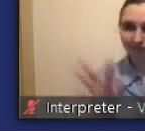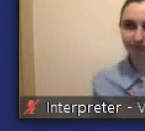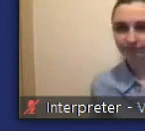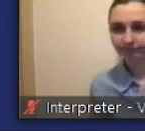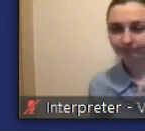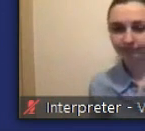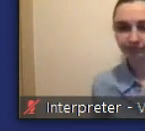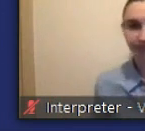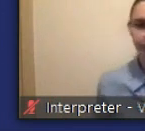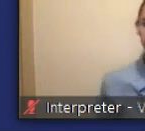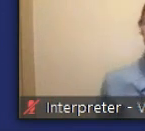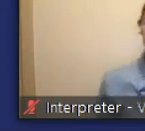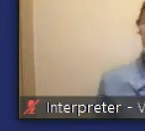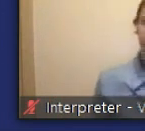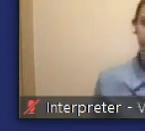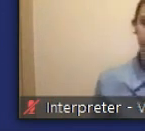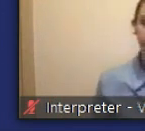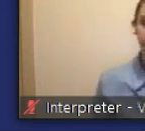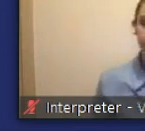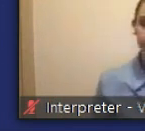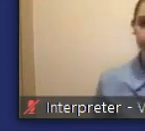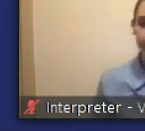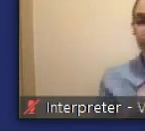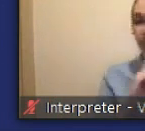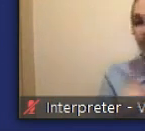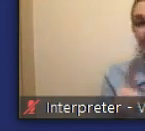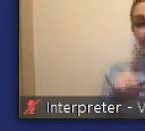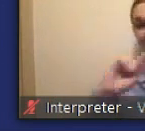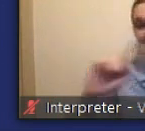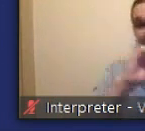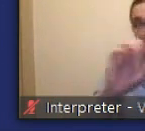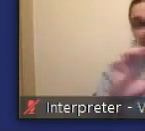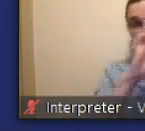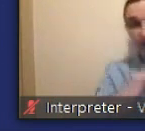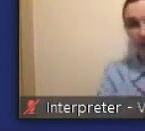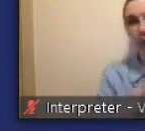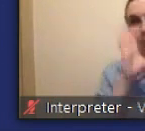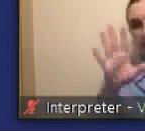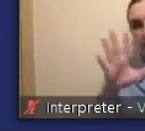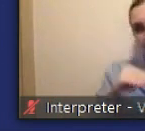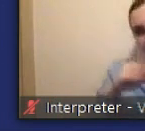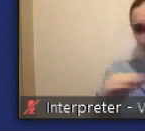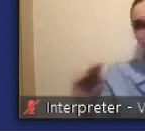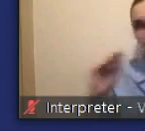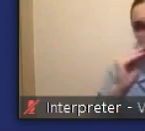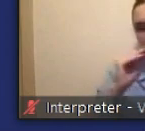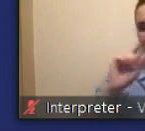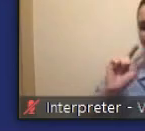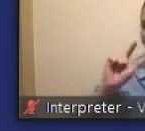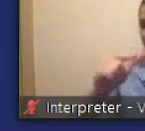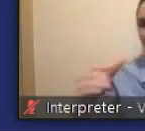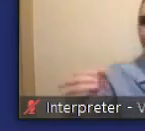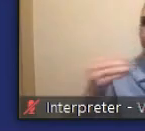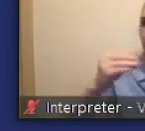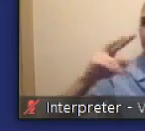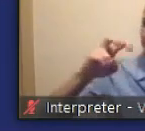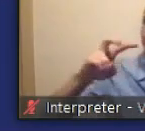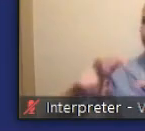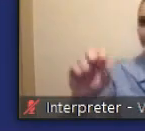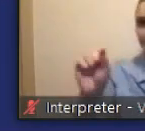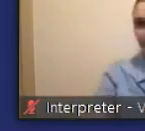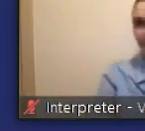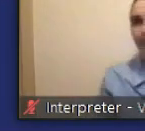characteristics associated with the Omicron variant truly are as we get further into studying it. Colorado so far